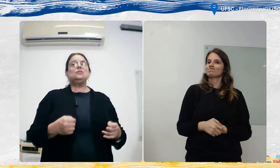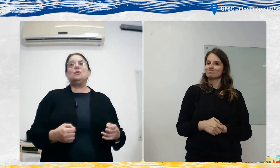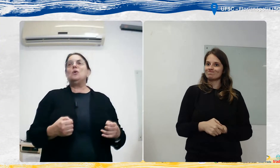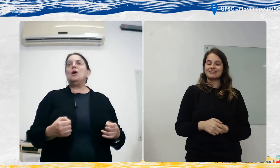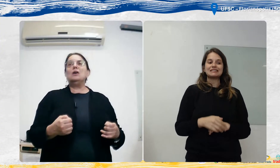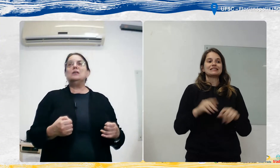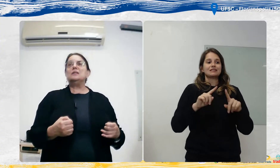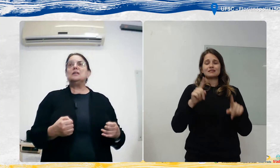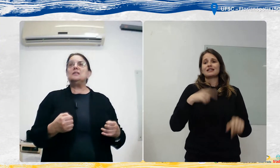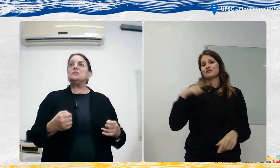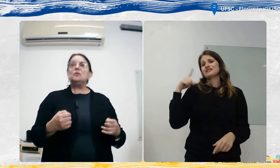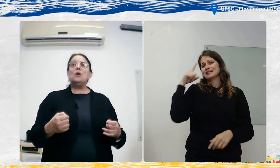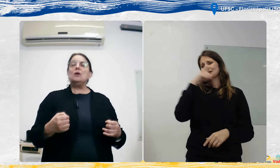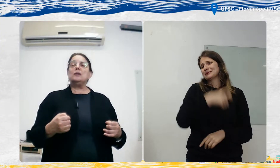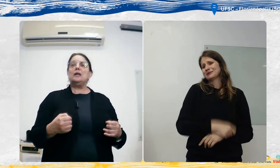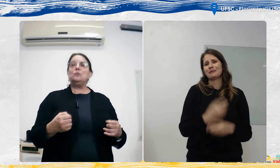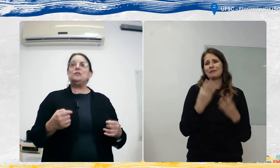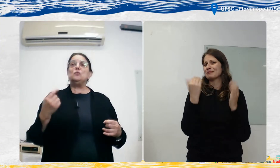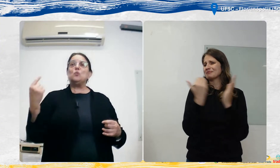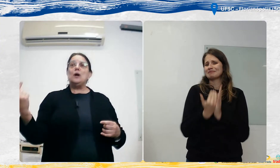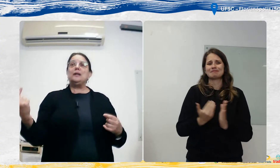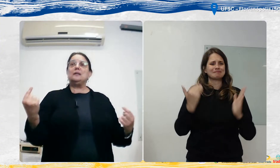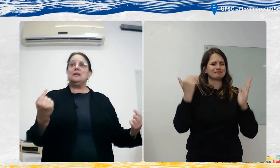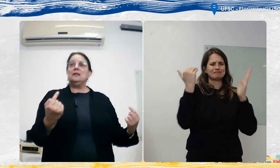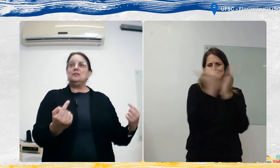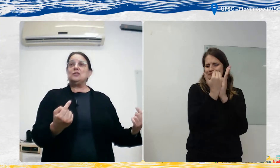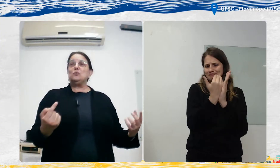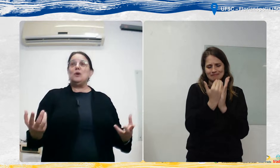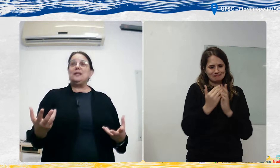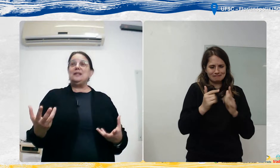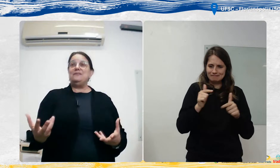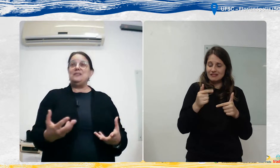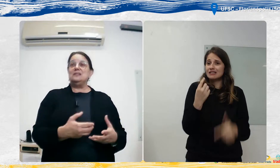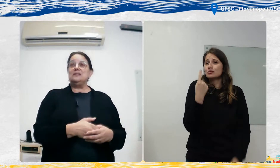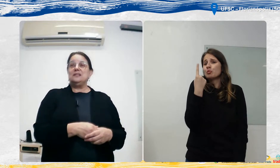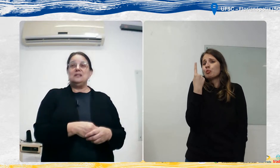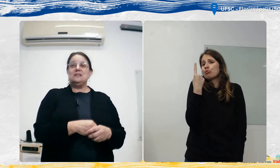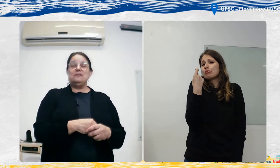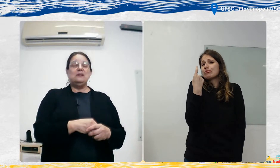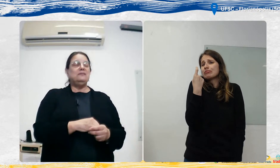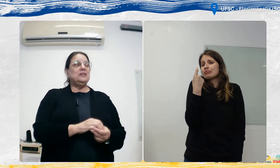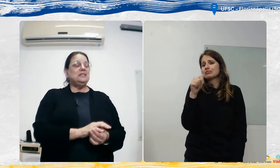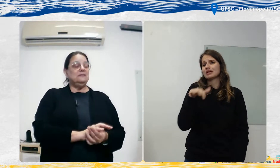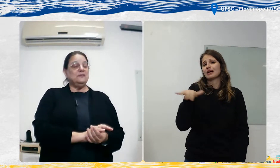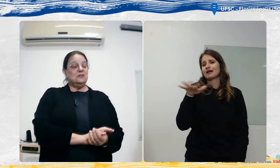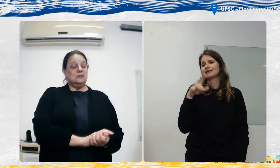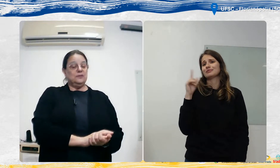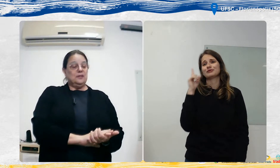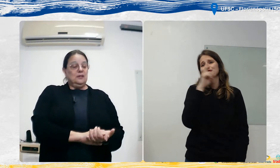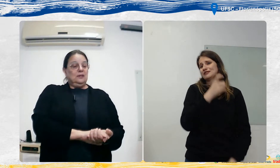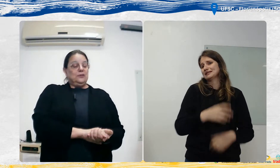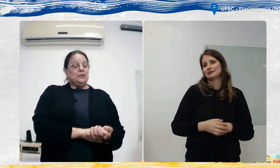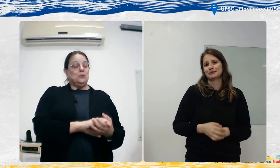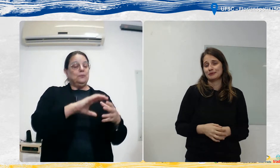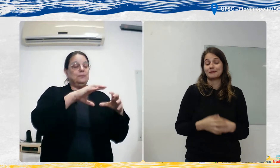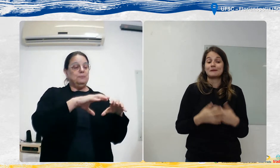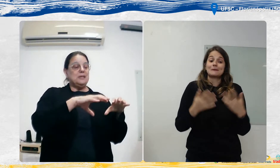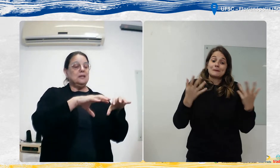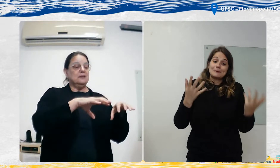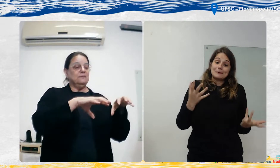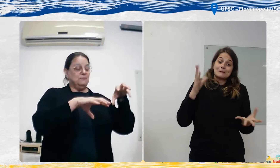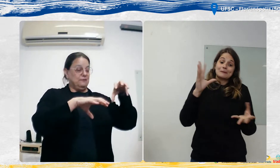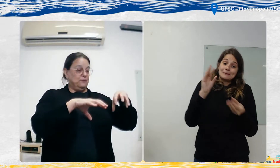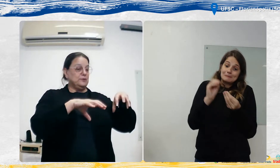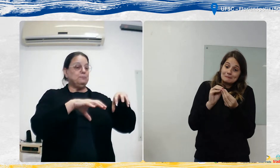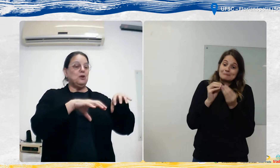it's so hard. It's so hard. And when you're just one in a field, it's very, very difficult. So